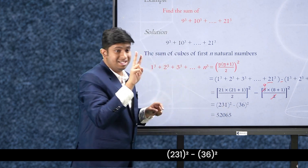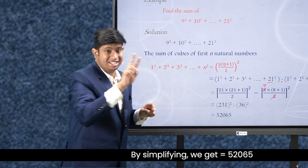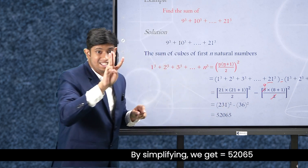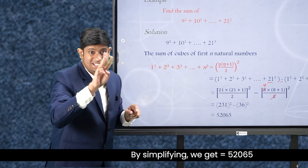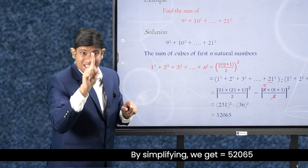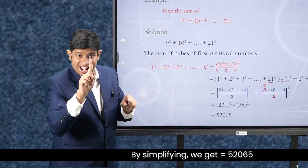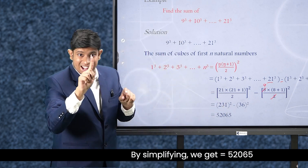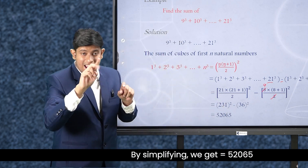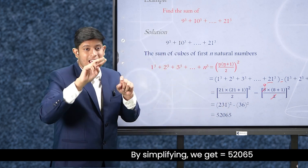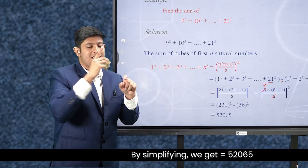By simplifying, we get